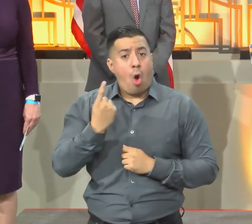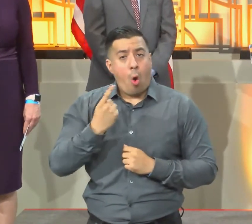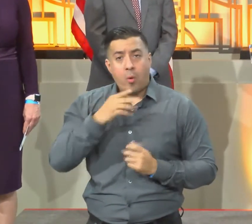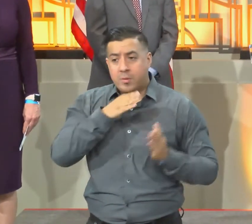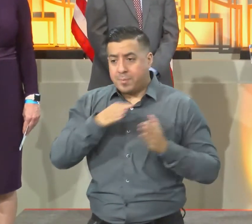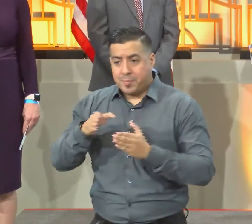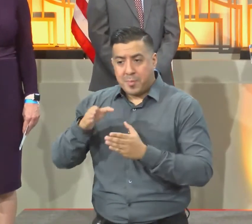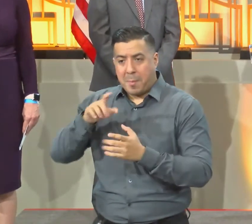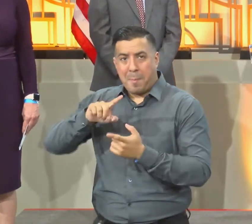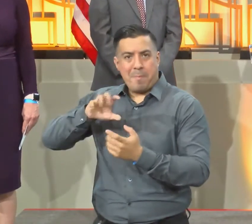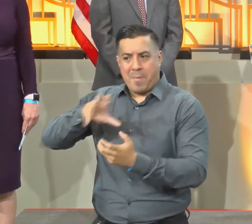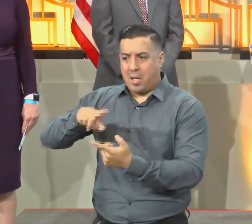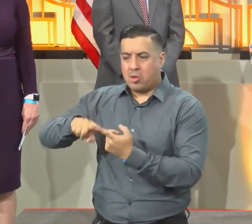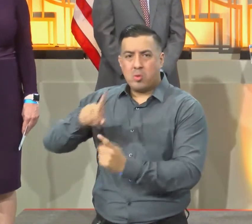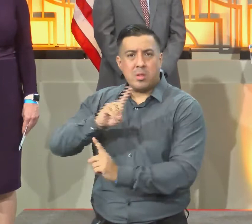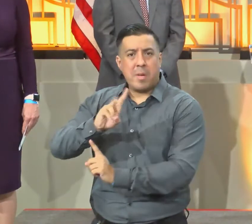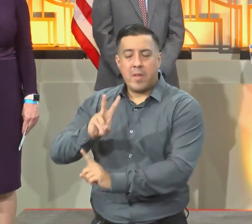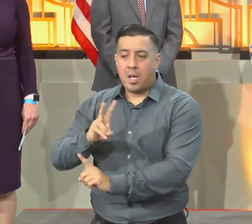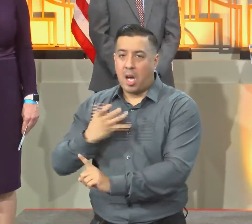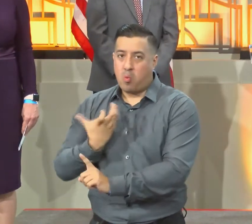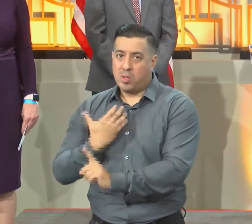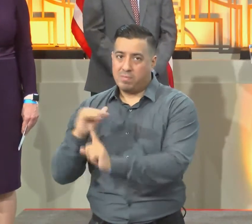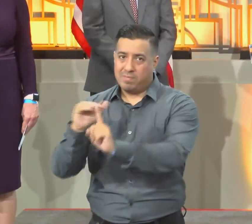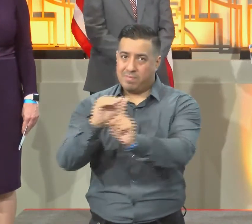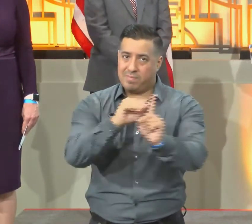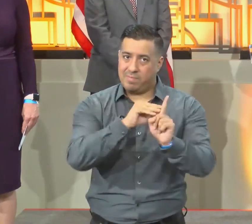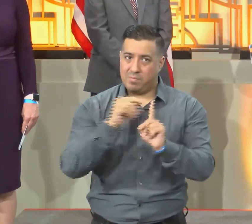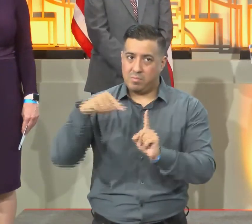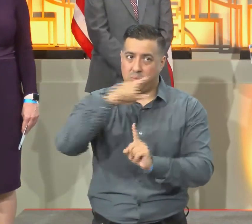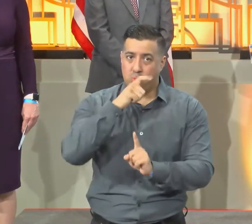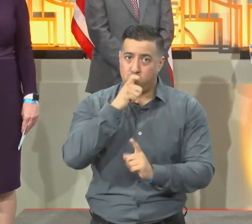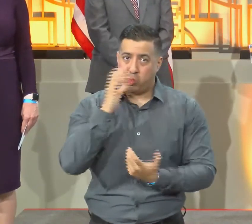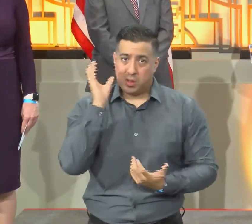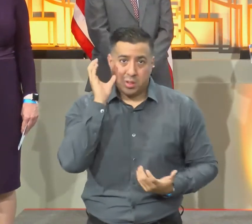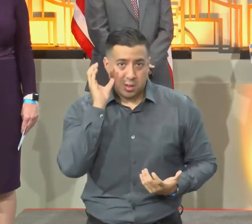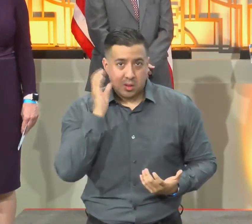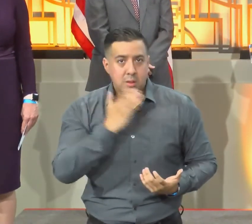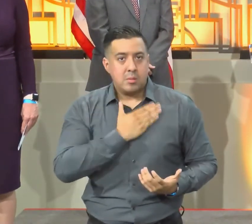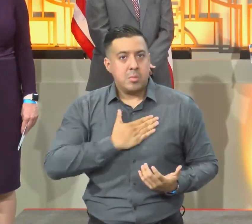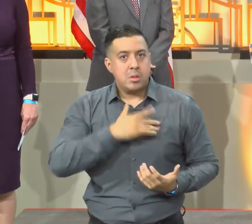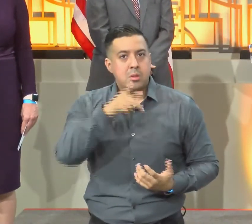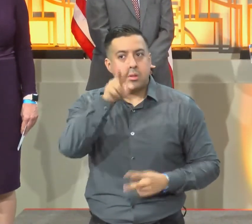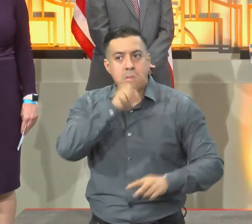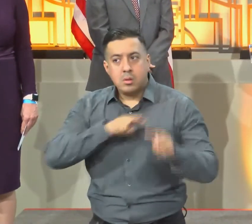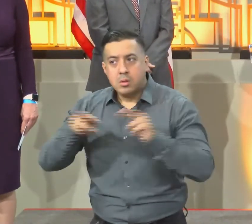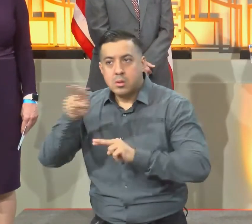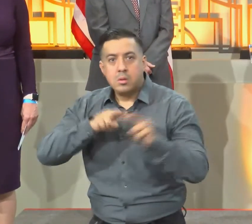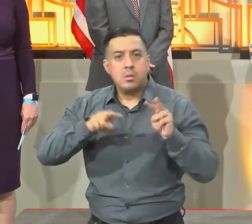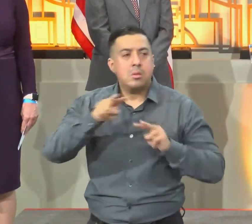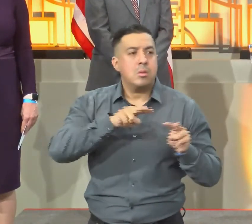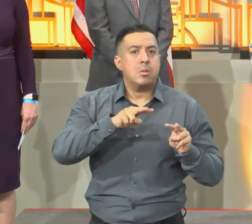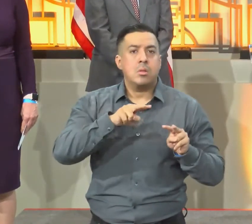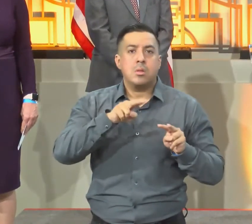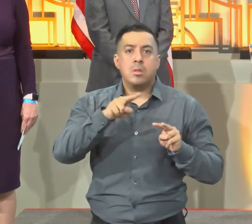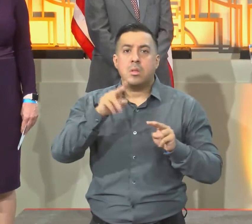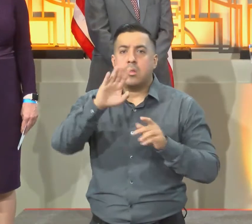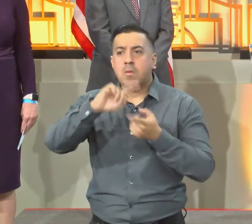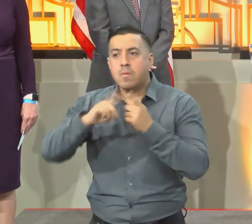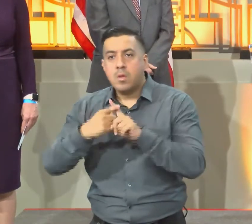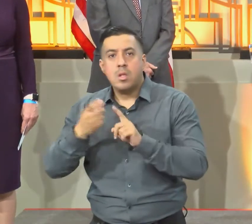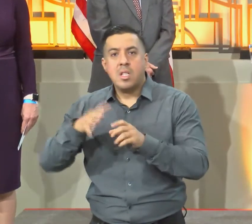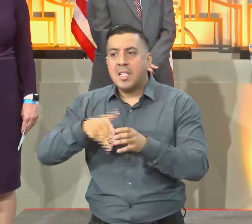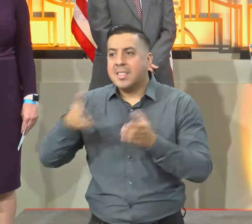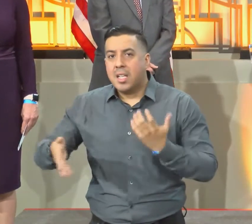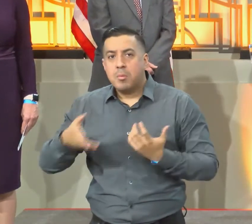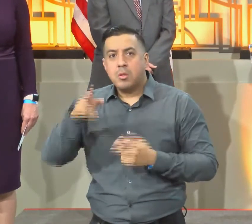violence, I want to remind everyone who's listening to please remain vigilant, look out for friends and neighbors